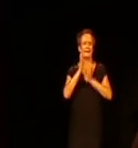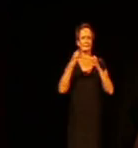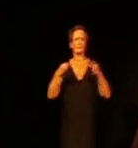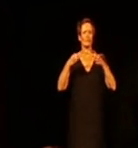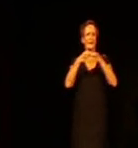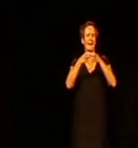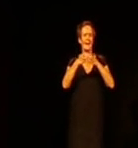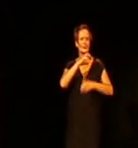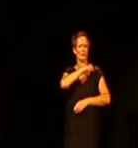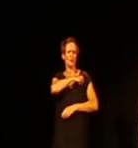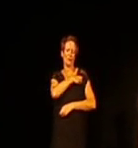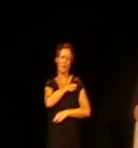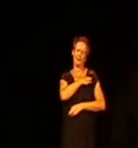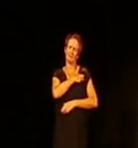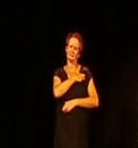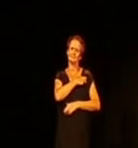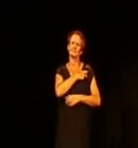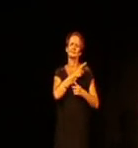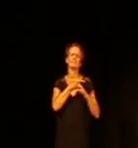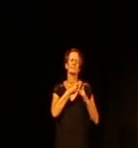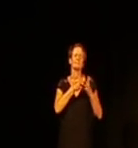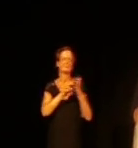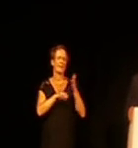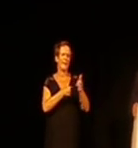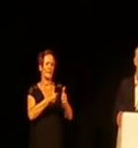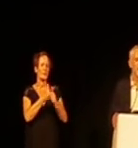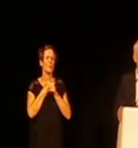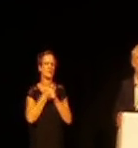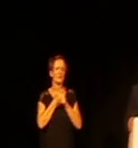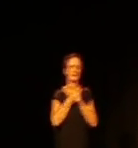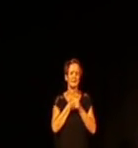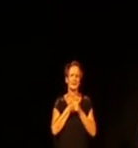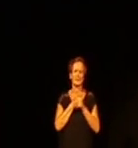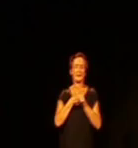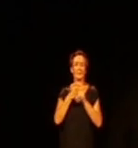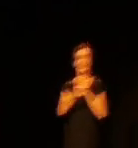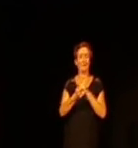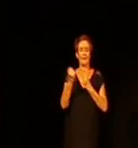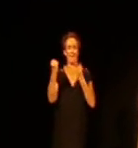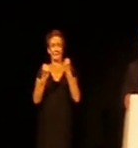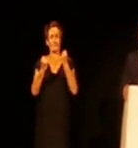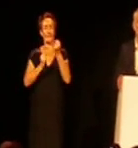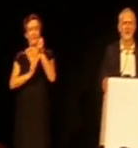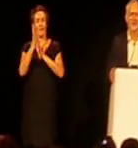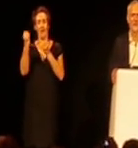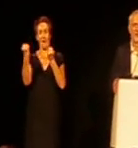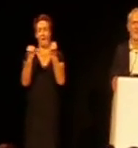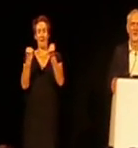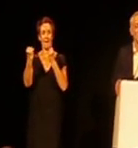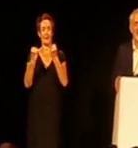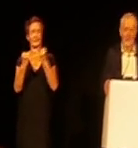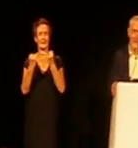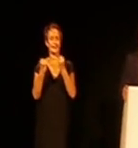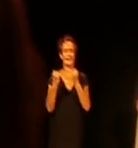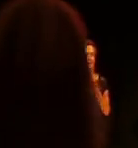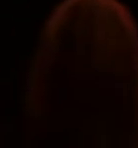only support us in so many ways and so many occasions. The fire tender that they're using as the mobile platform